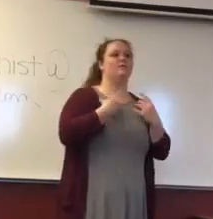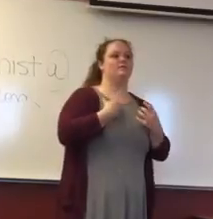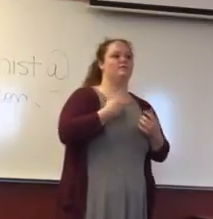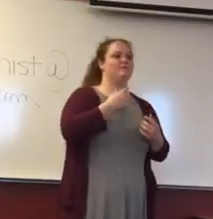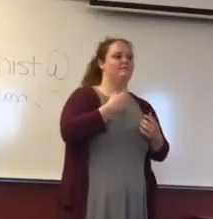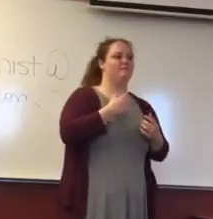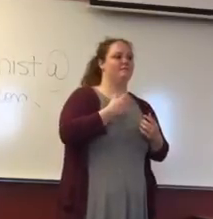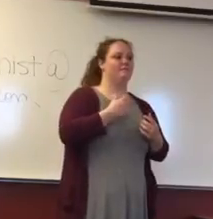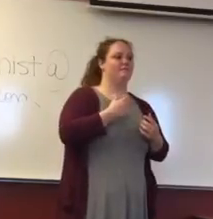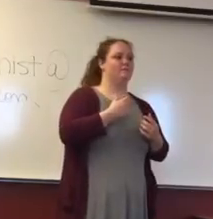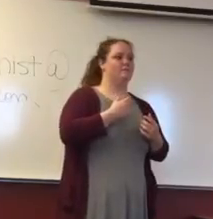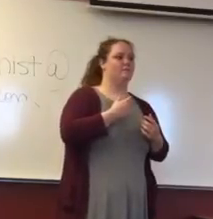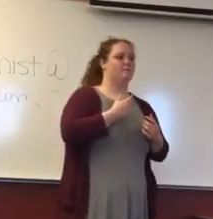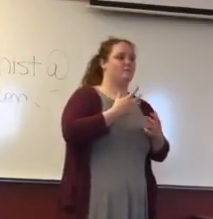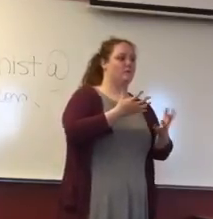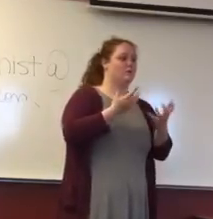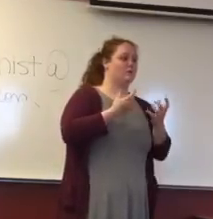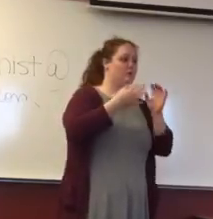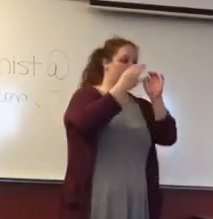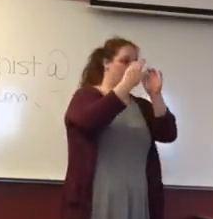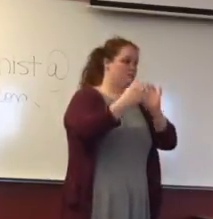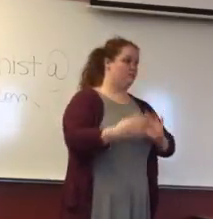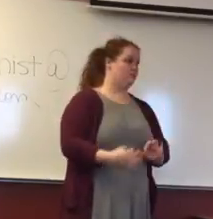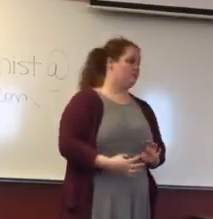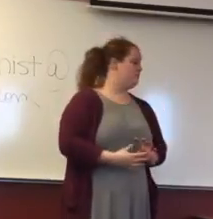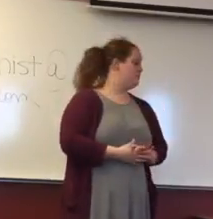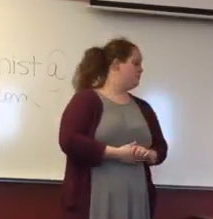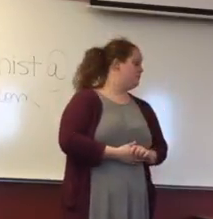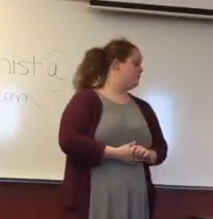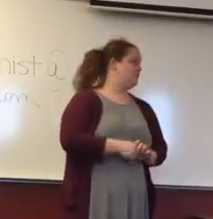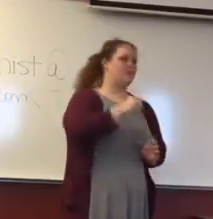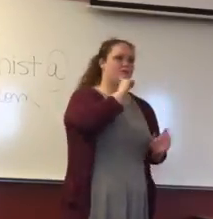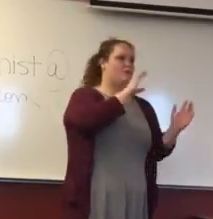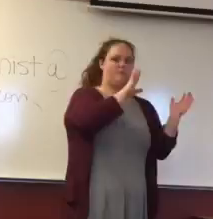want to Yeah. give any feedback? I wasn't paying attention. Okay, that's cool. Oh, well, I guess